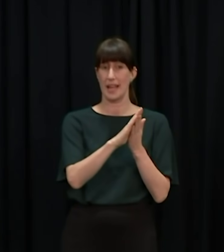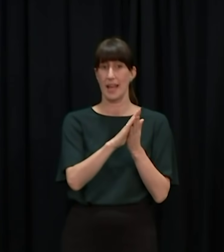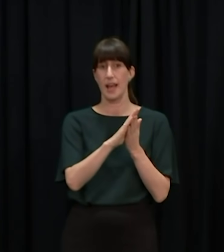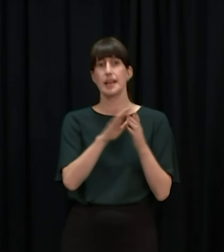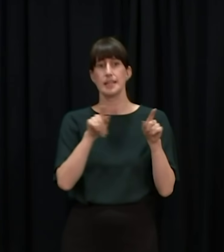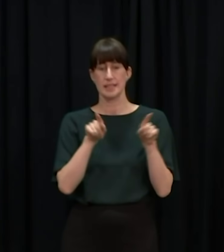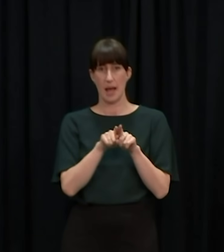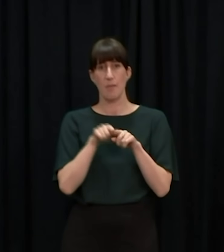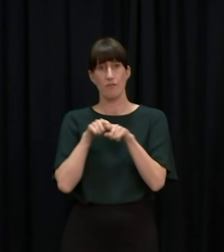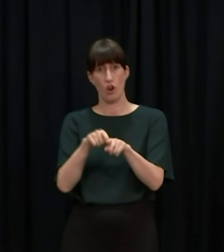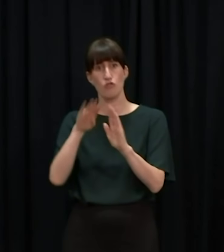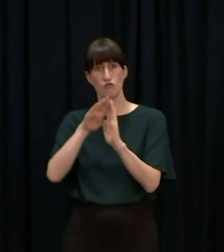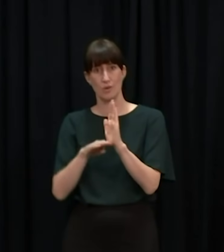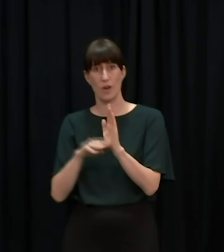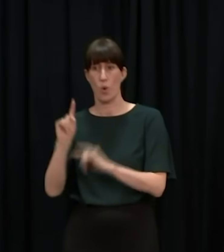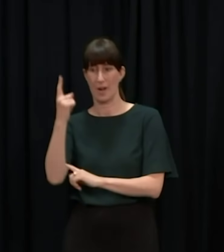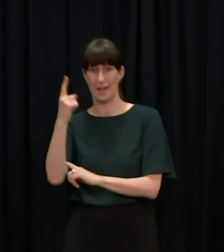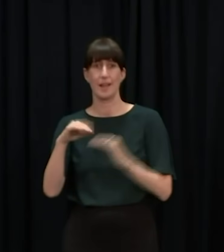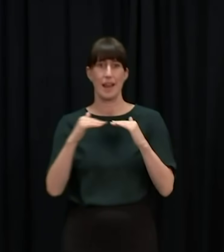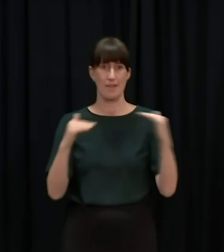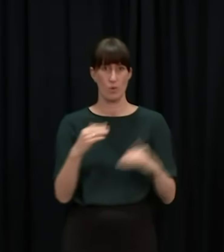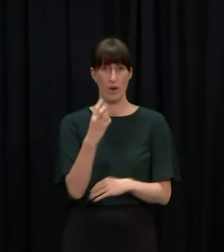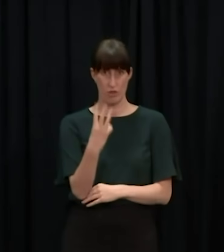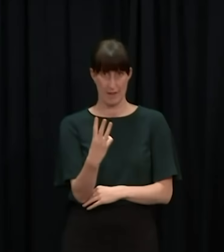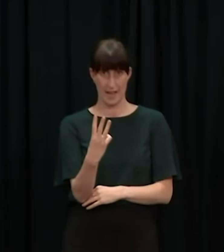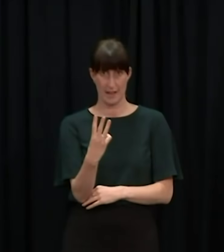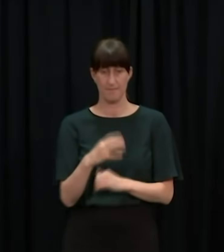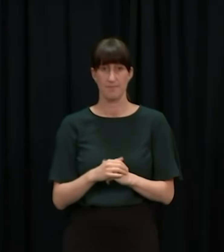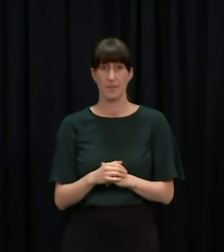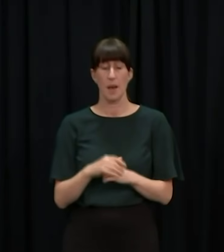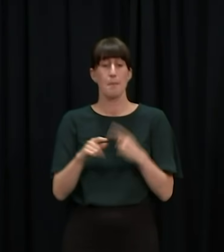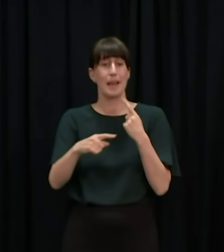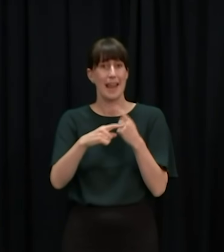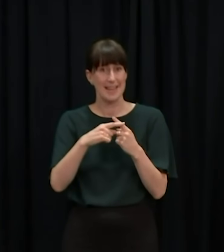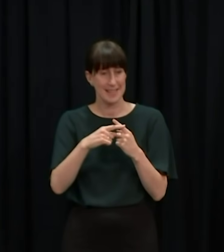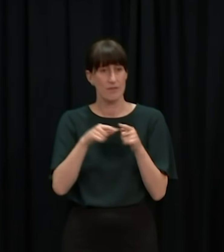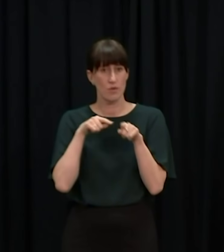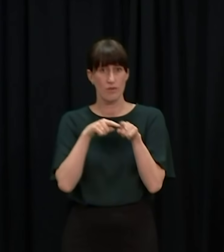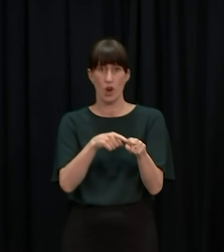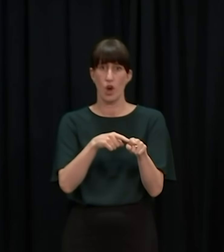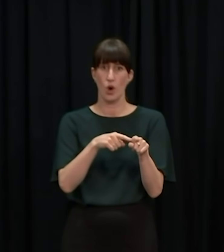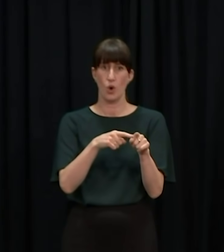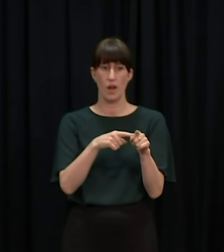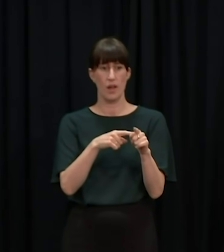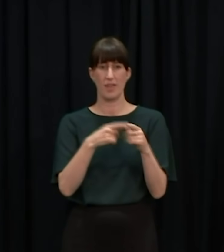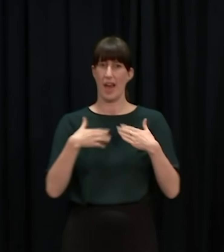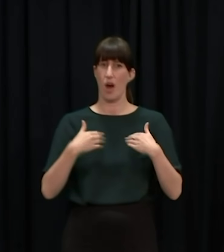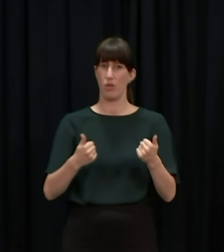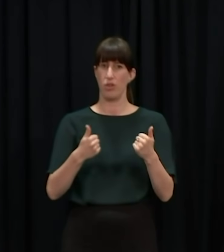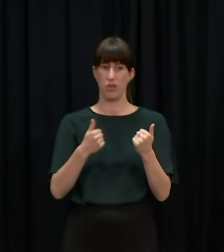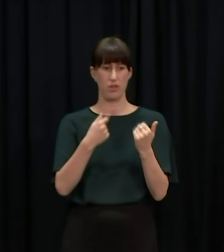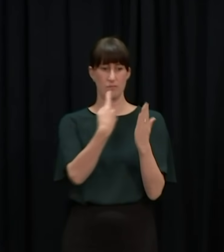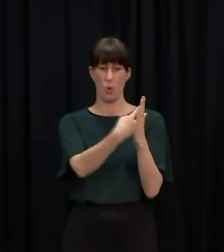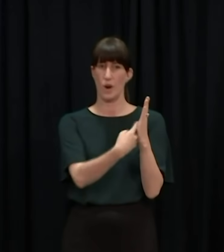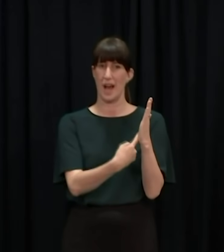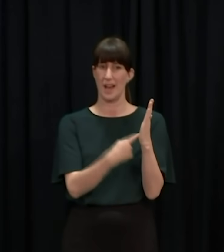COVID-19 public health response alert level order that is in place for that full Auckland area. So the residents in